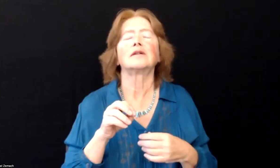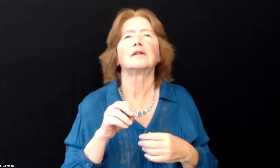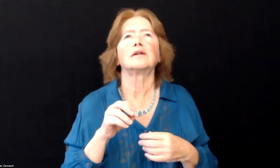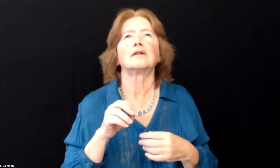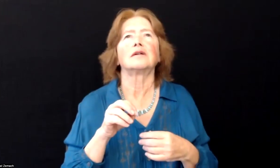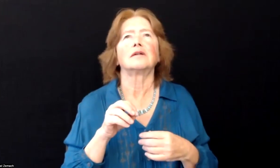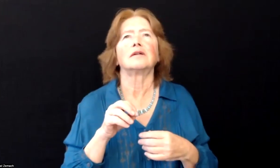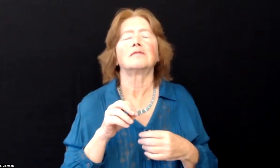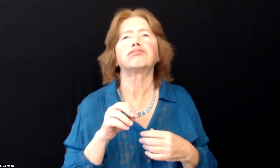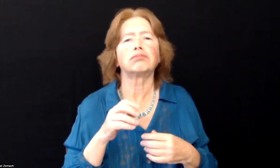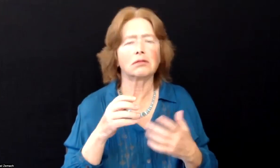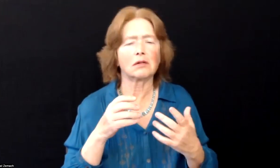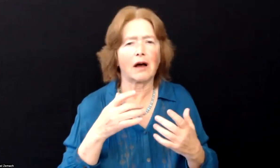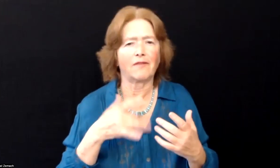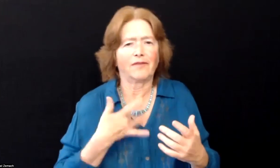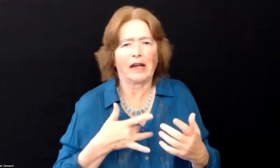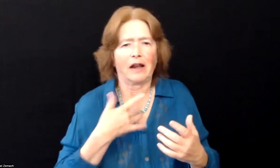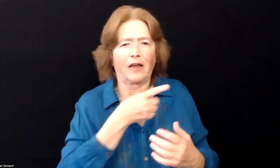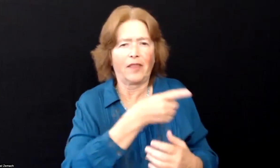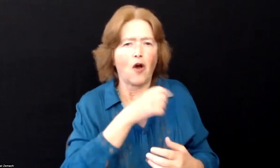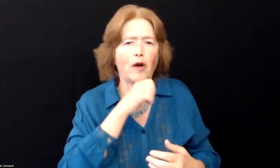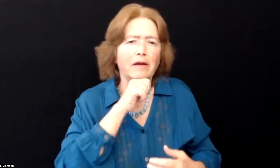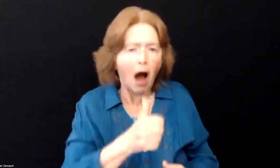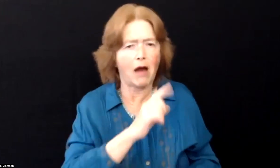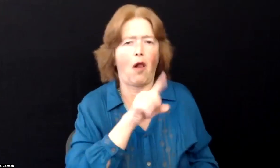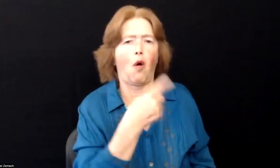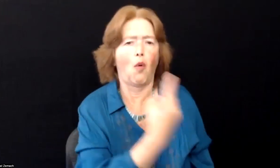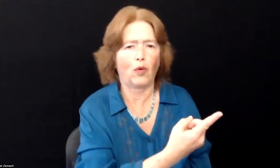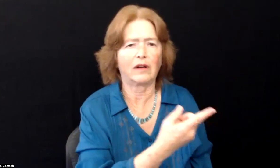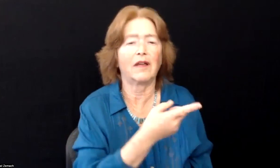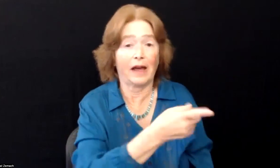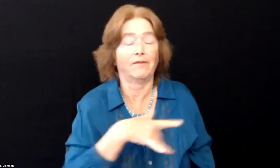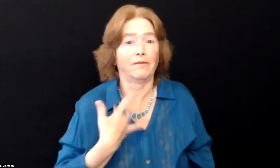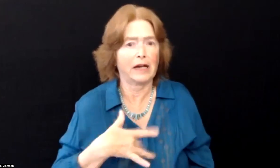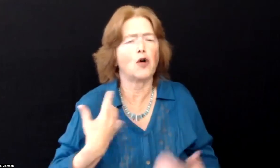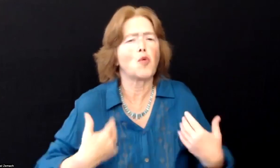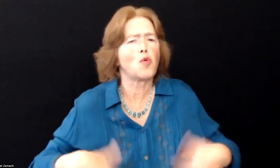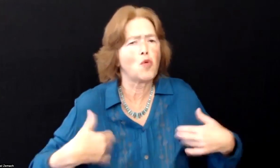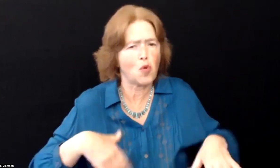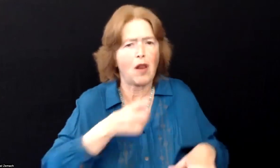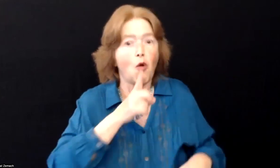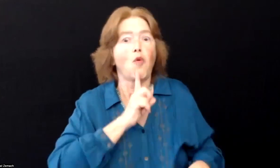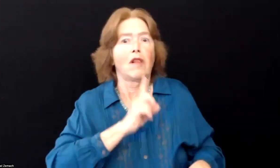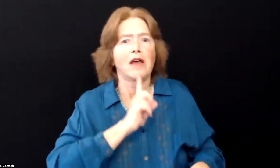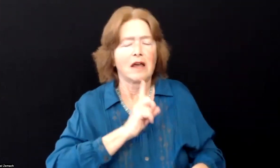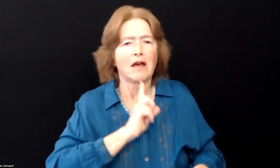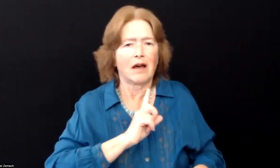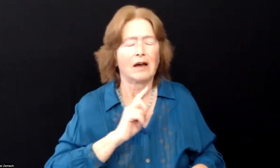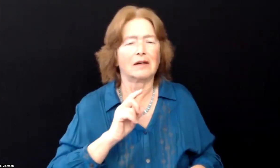what I want them to get out of this. I don't want them to feel like they're alone because I know it can be a